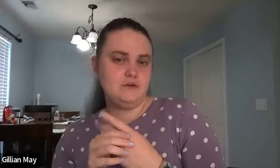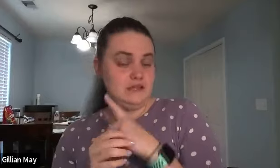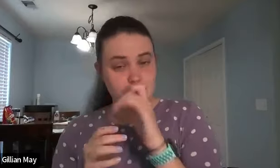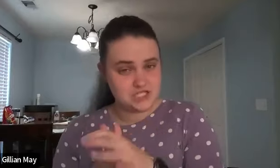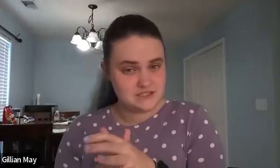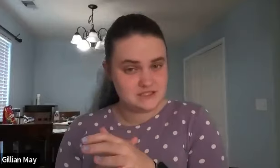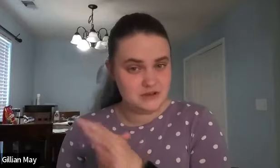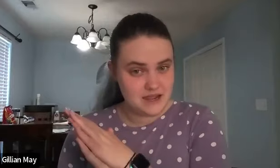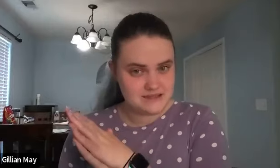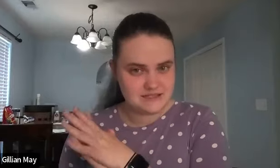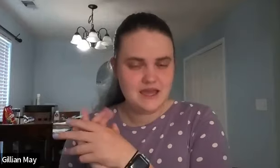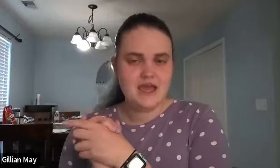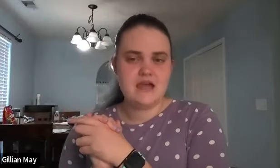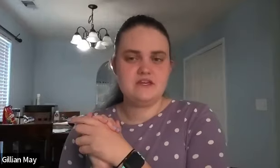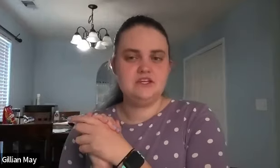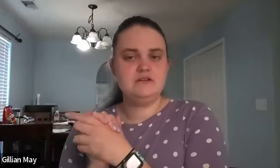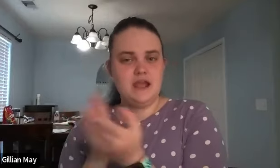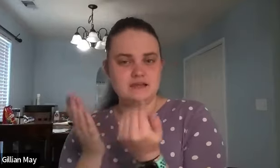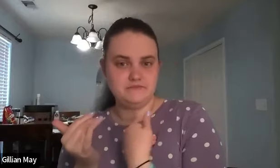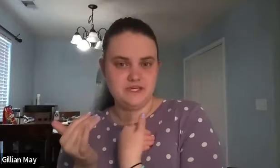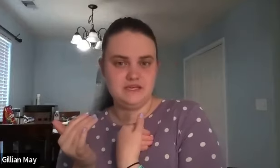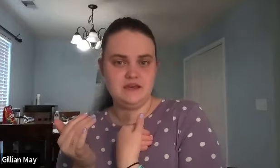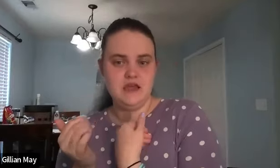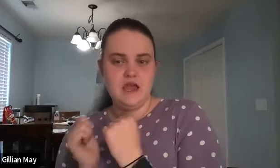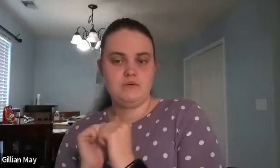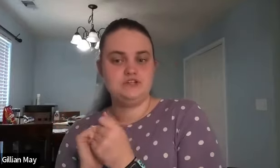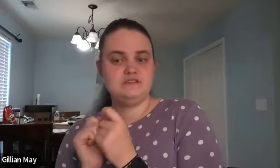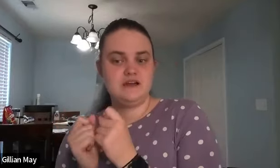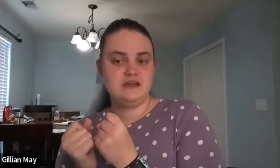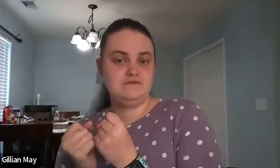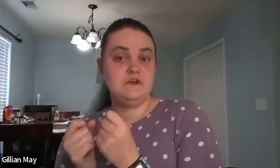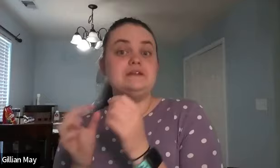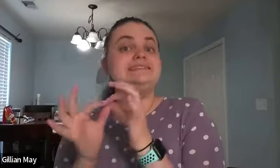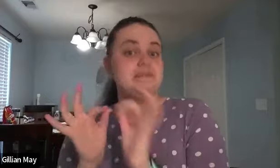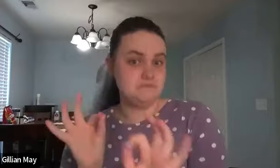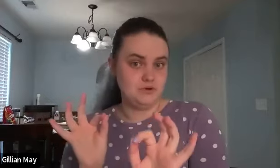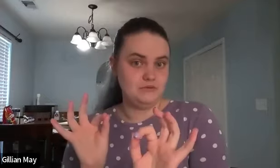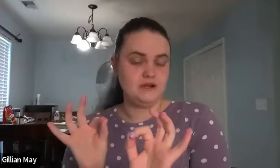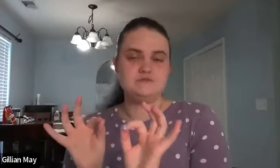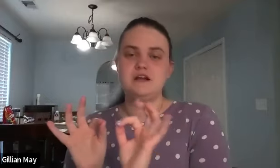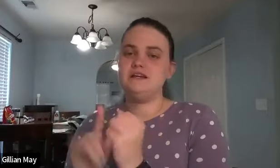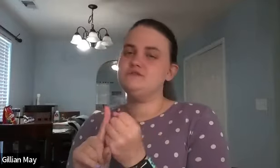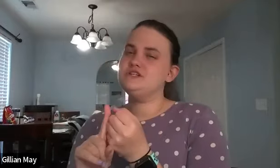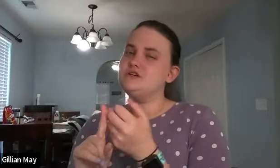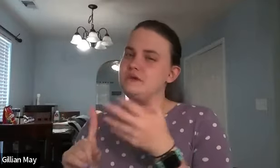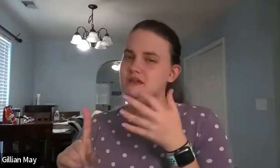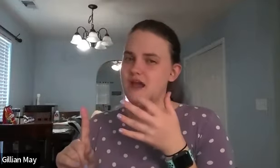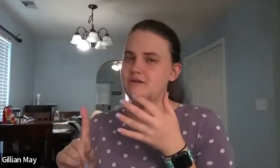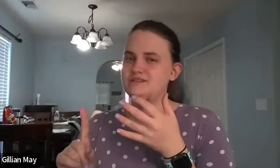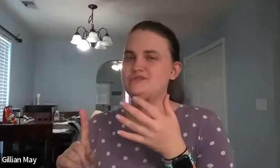like questions you can ask. And then you can ask me, how would you sign? Very simple, right? Because we're not gonna go too big yet because there's only